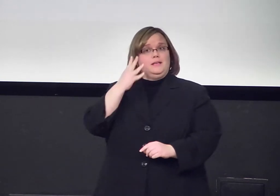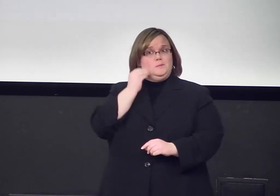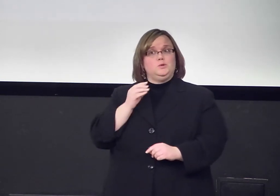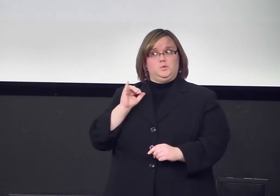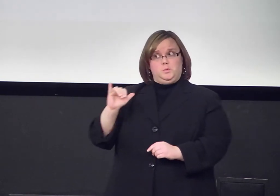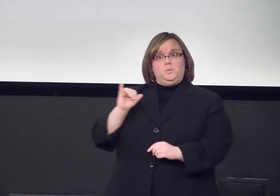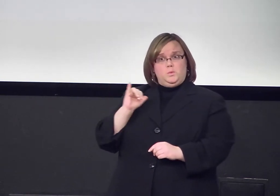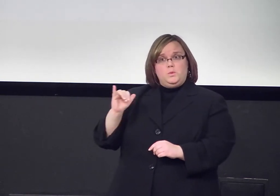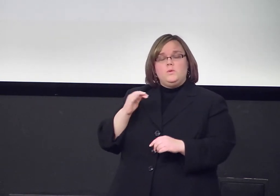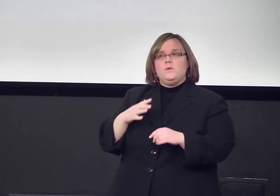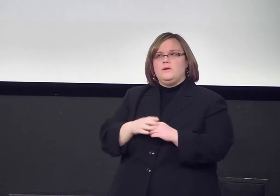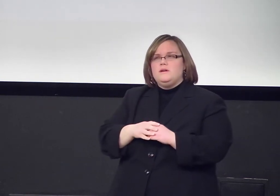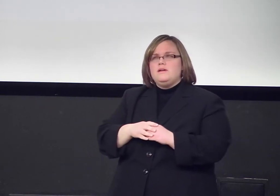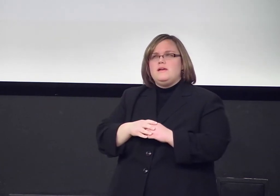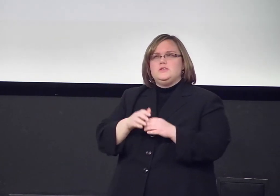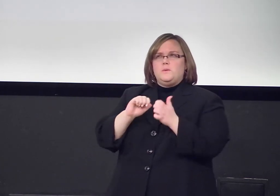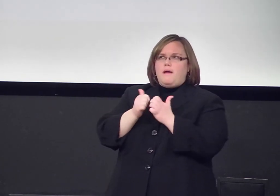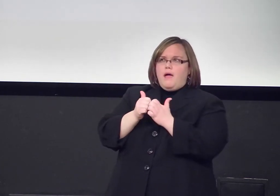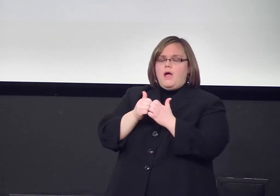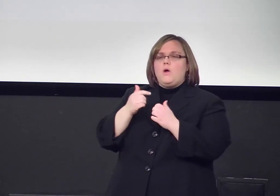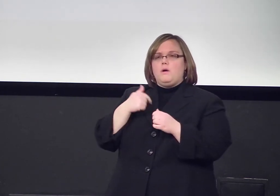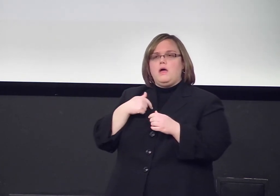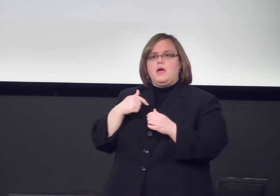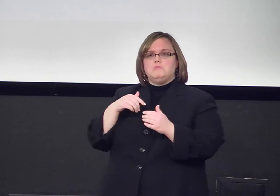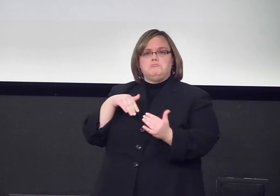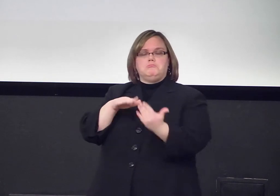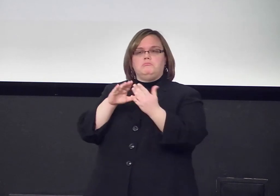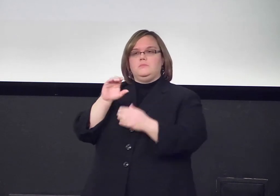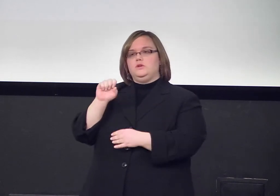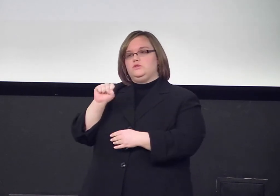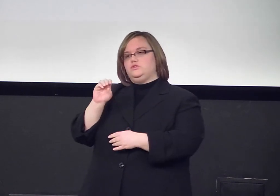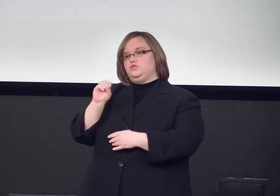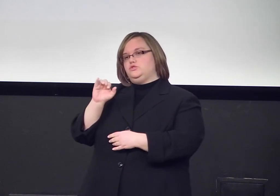experiencing, and connecting that as well with my own experience,